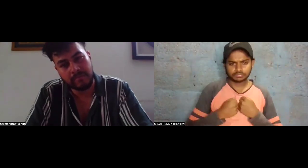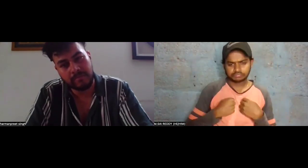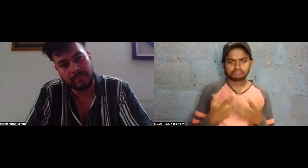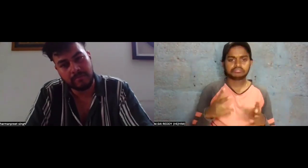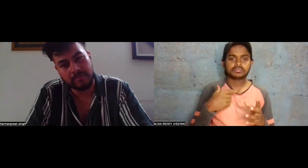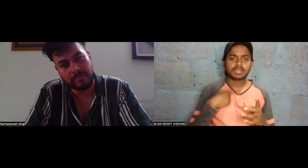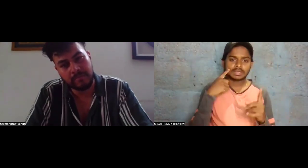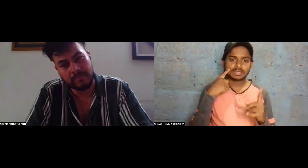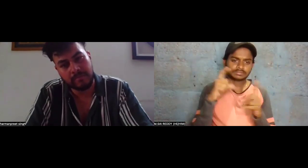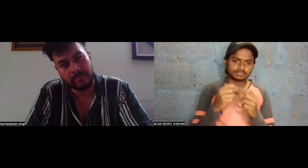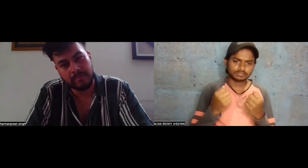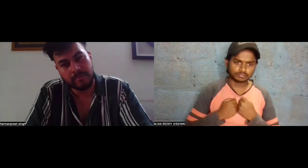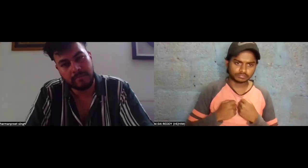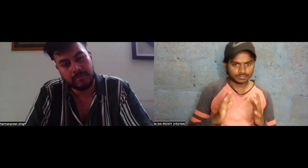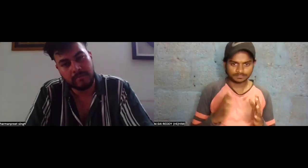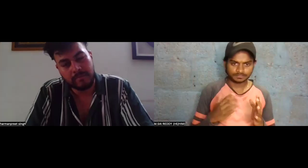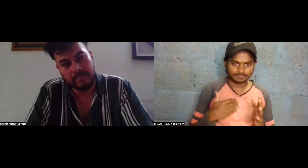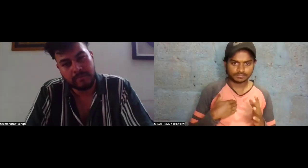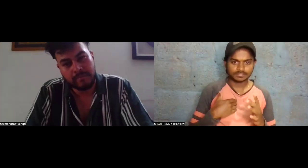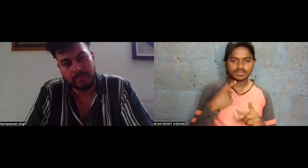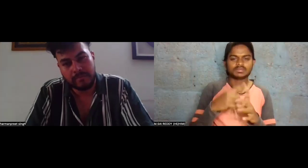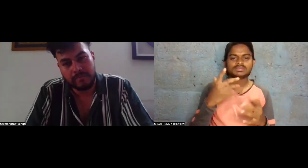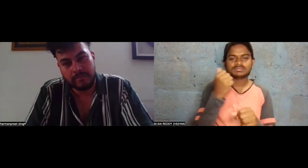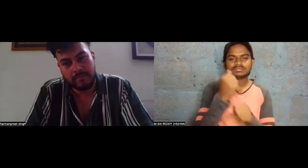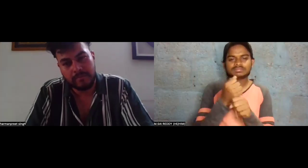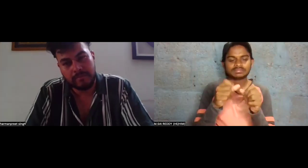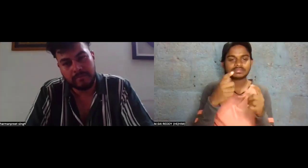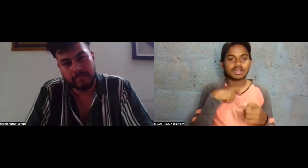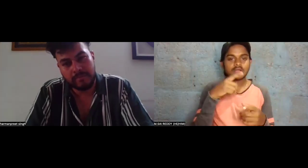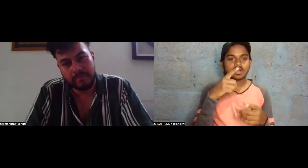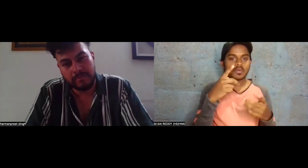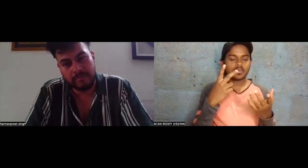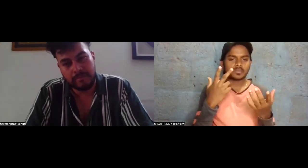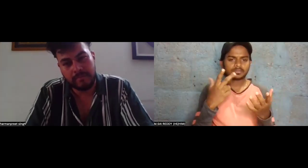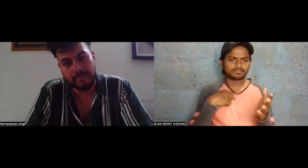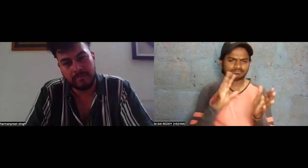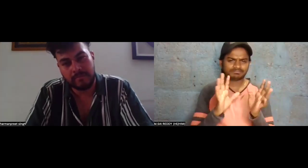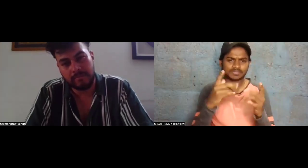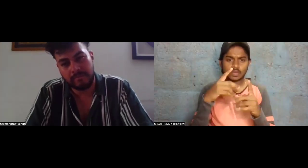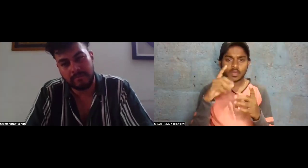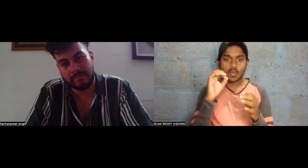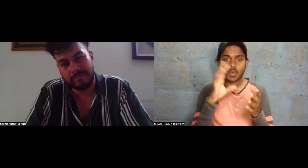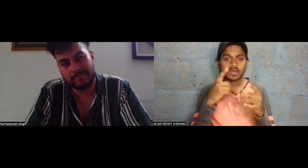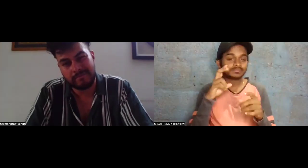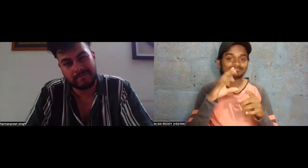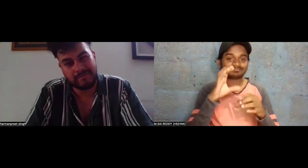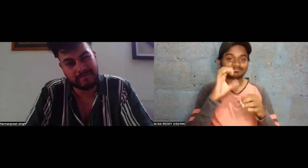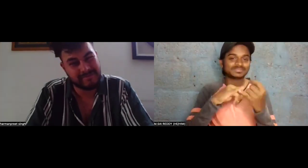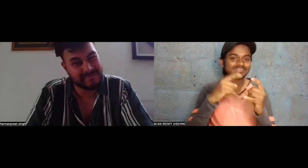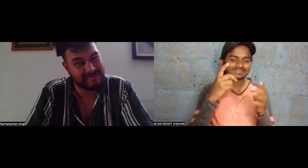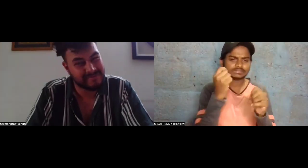like to share. This is something personal. If I would like to discuss about my own identity.